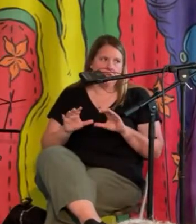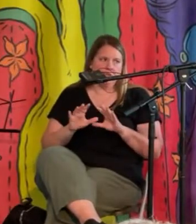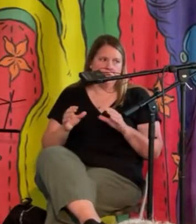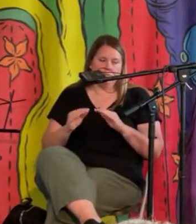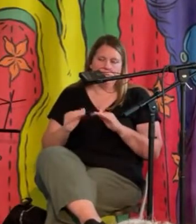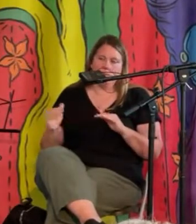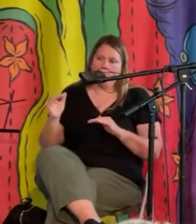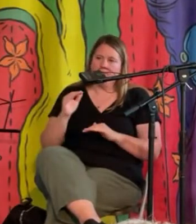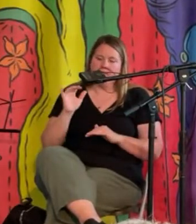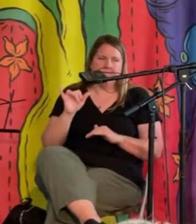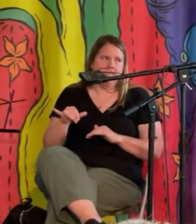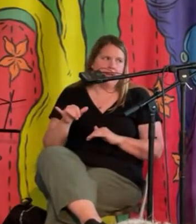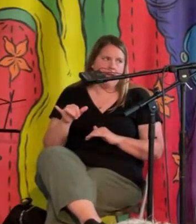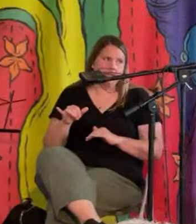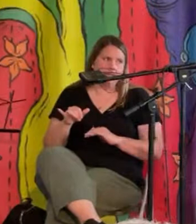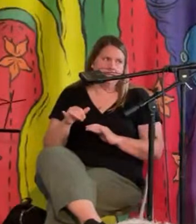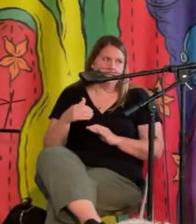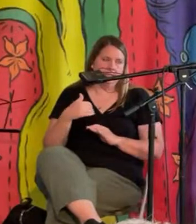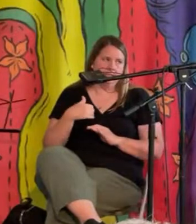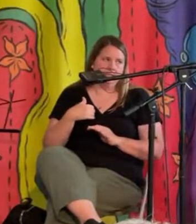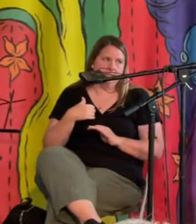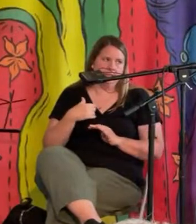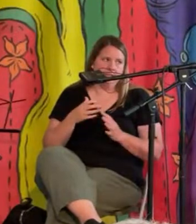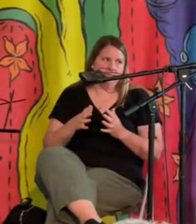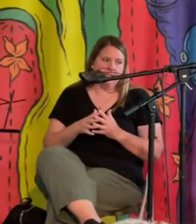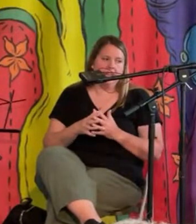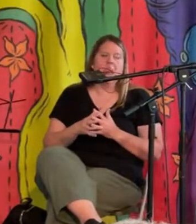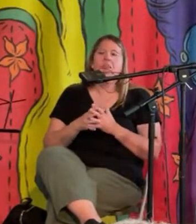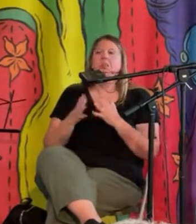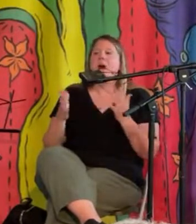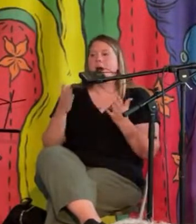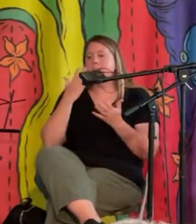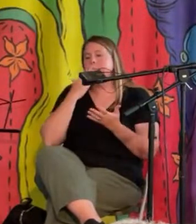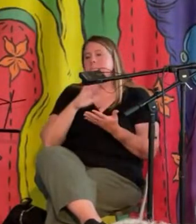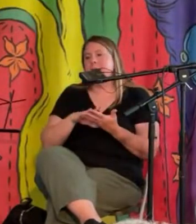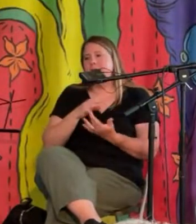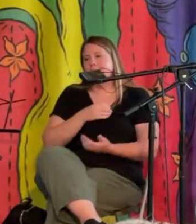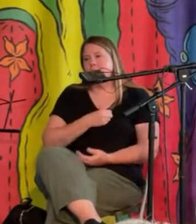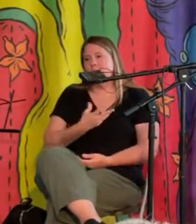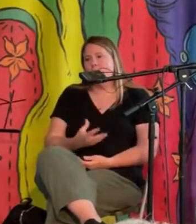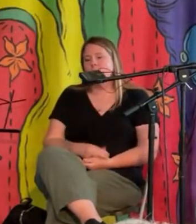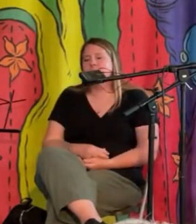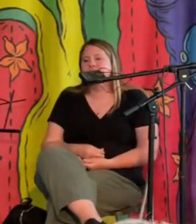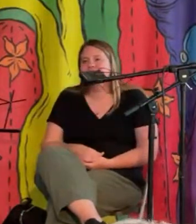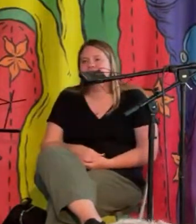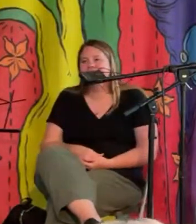than that. So I have a lot of bad poems, therefore.